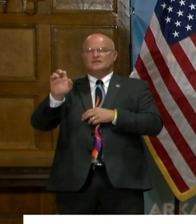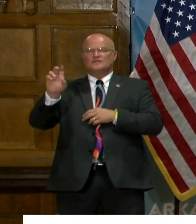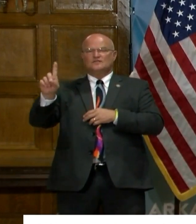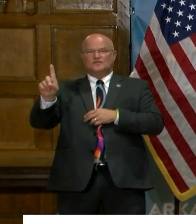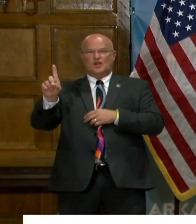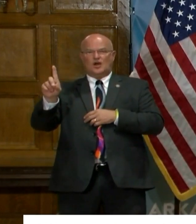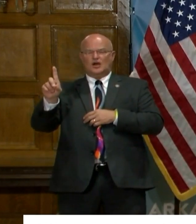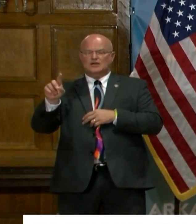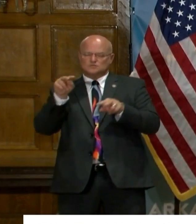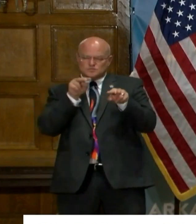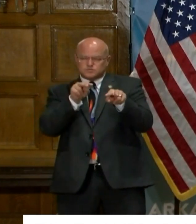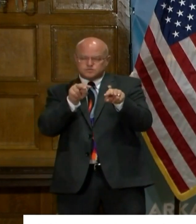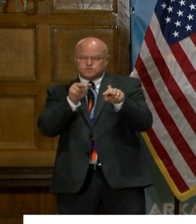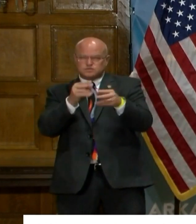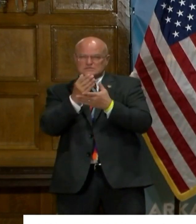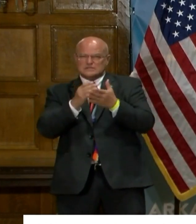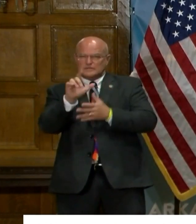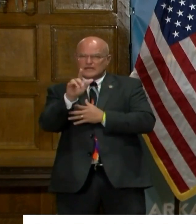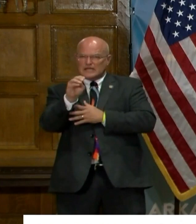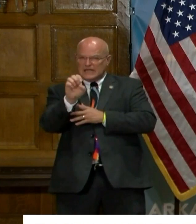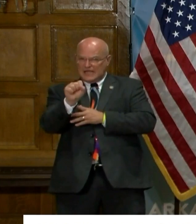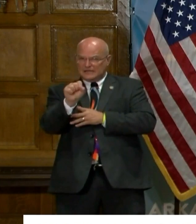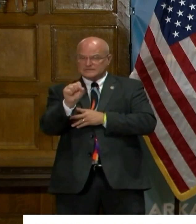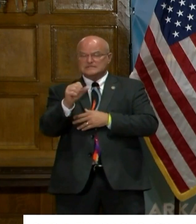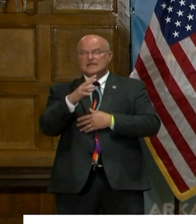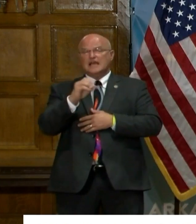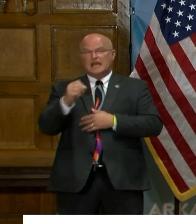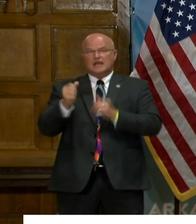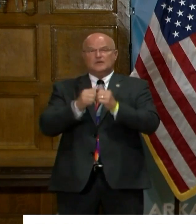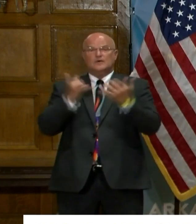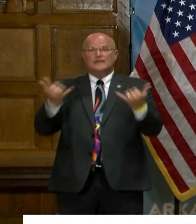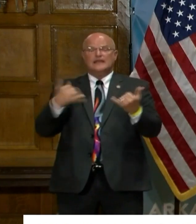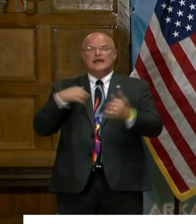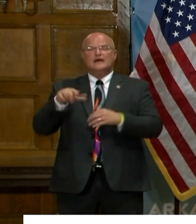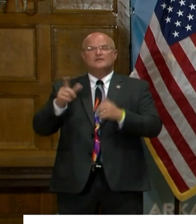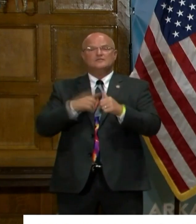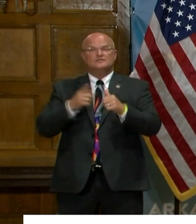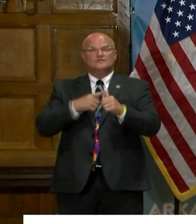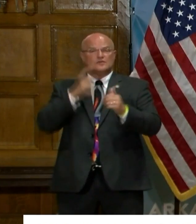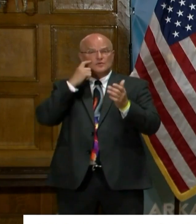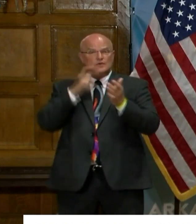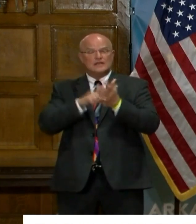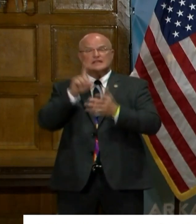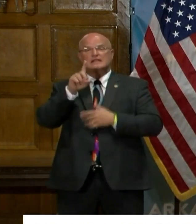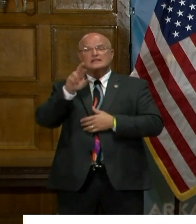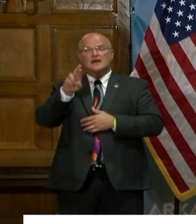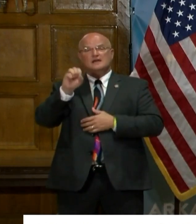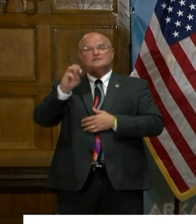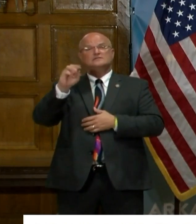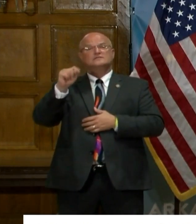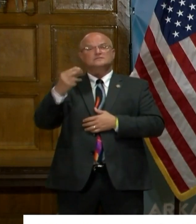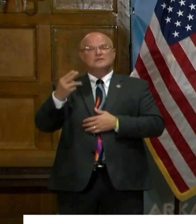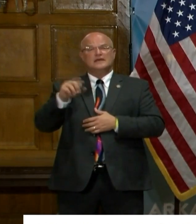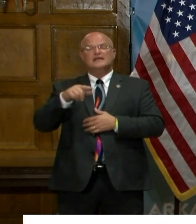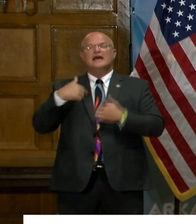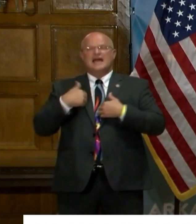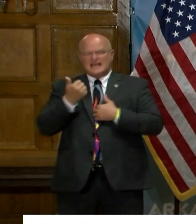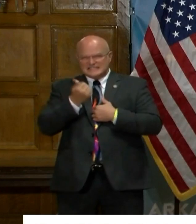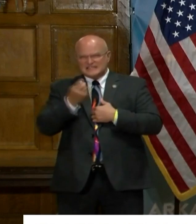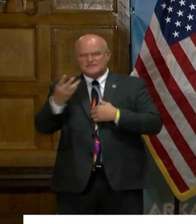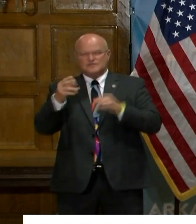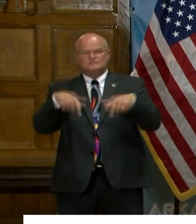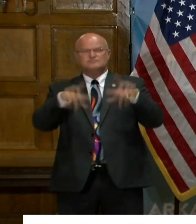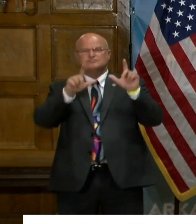having to take a closer look at some of the claims. And with that, though, I want to first recognize Dr. Smith. He's got a